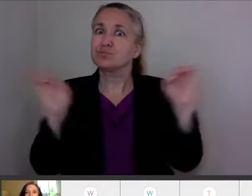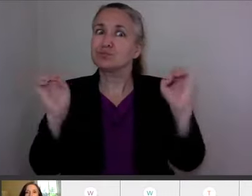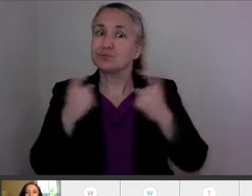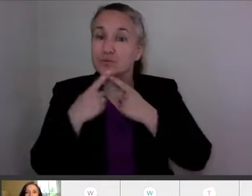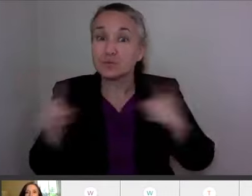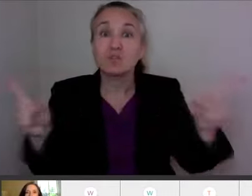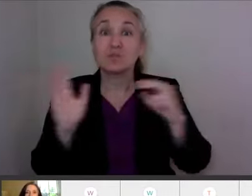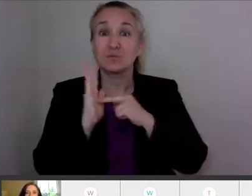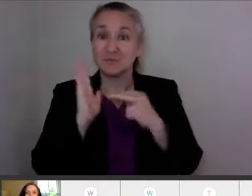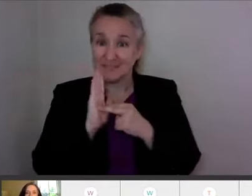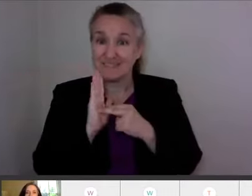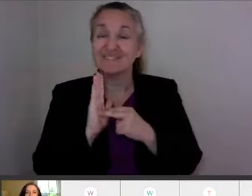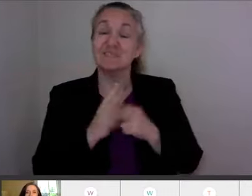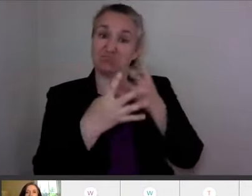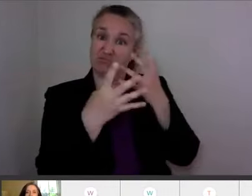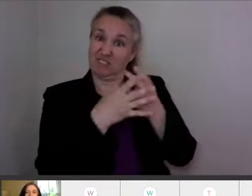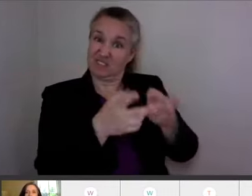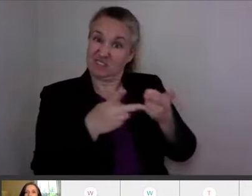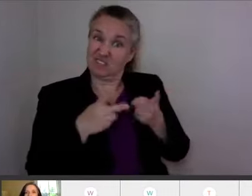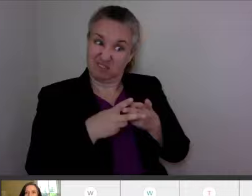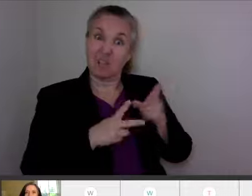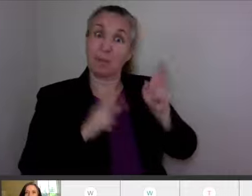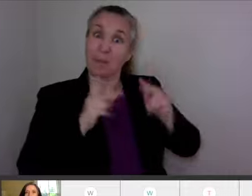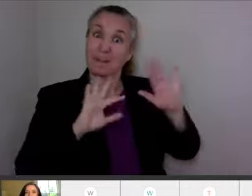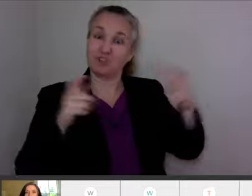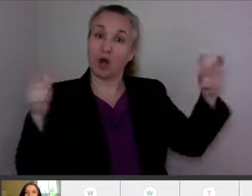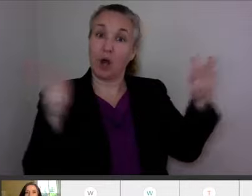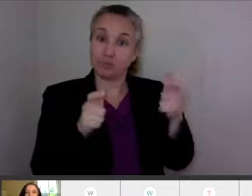the Montgomery County Correctional Facility has gone from